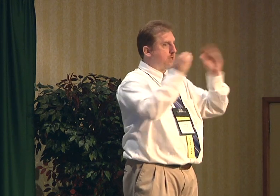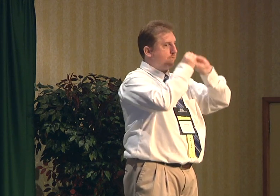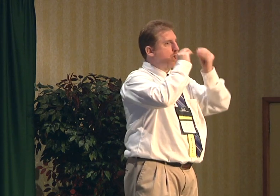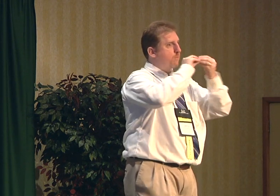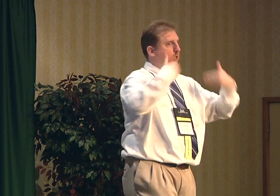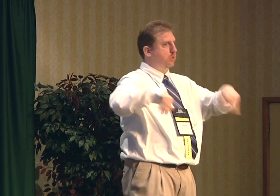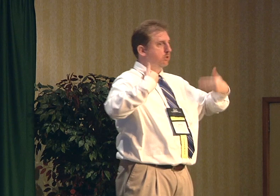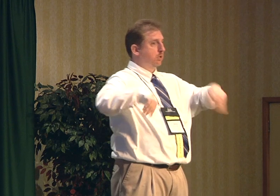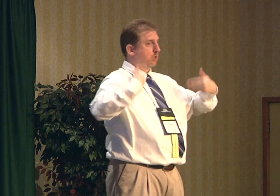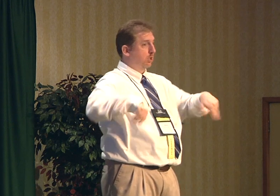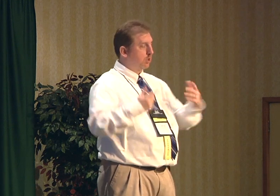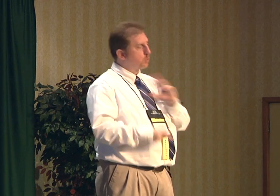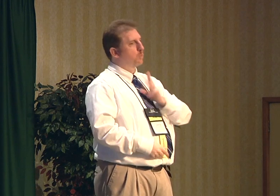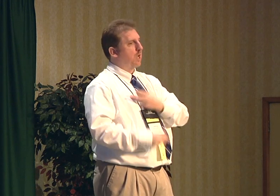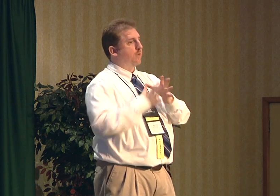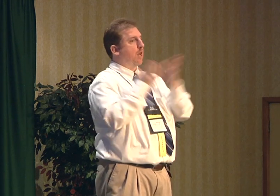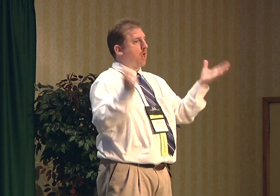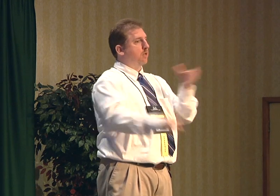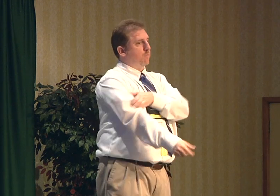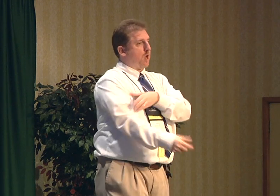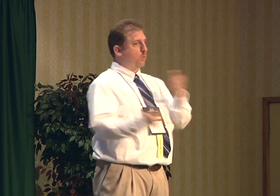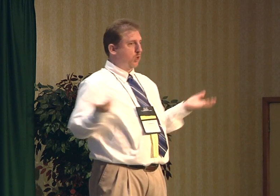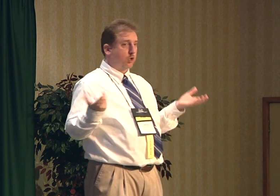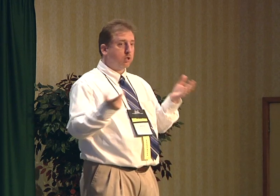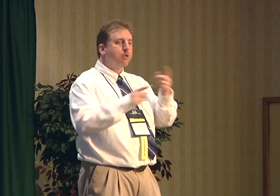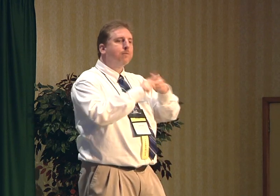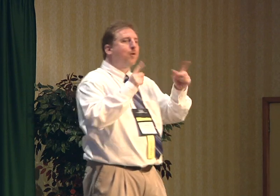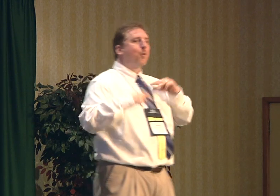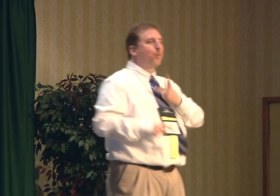So that's a large number. So we have a lot of power.